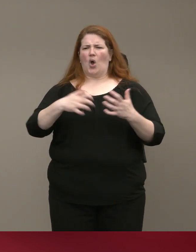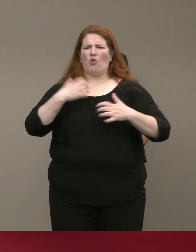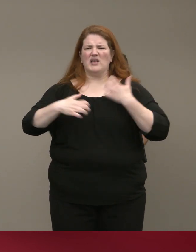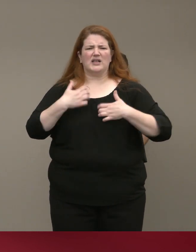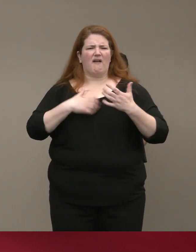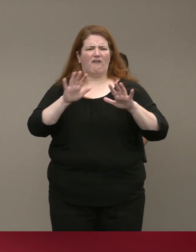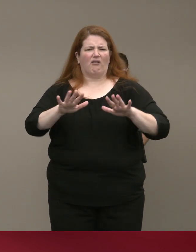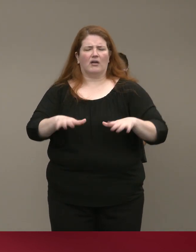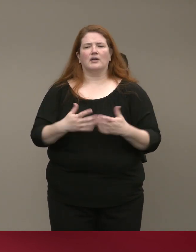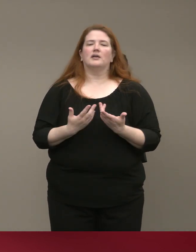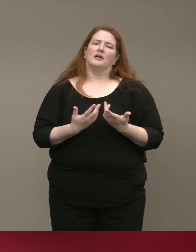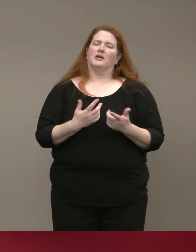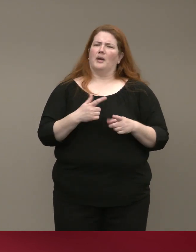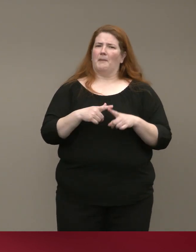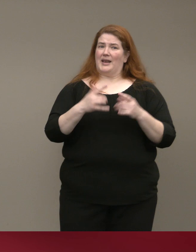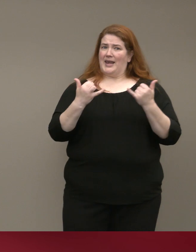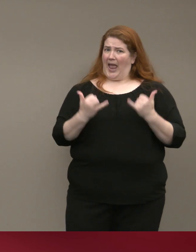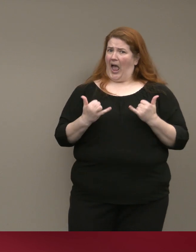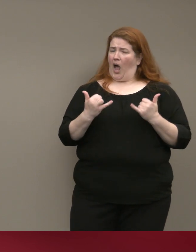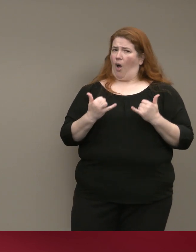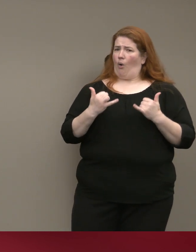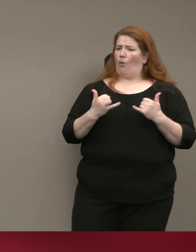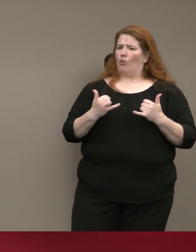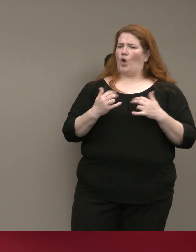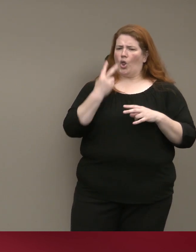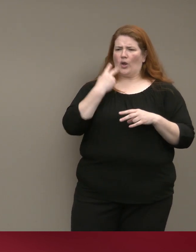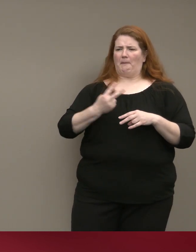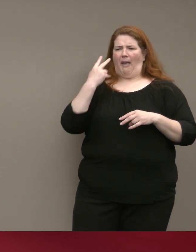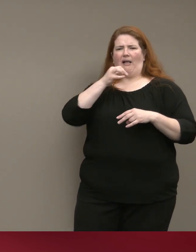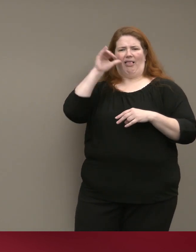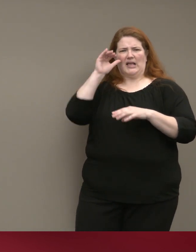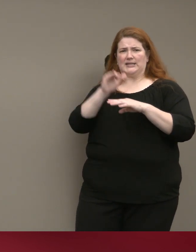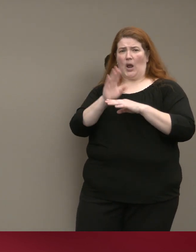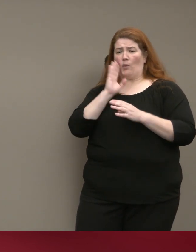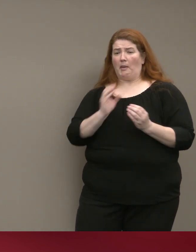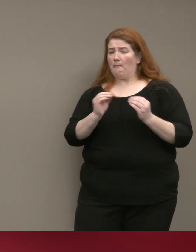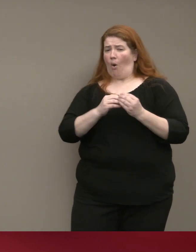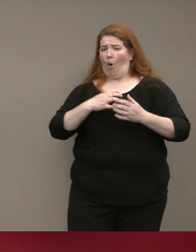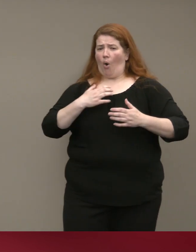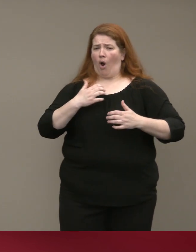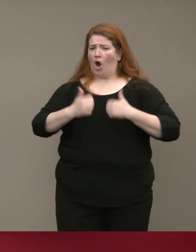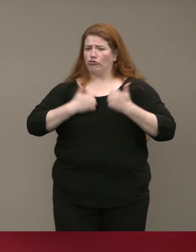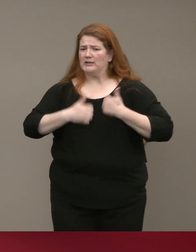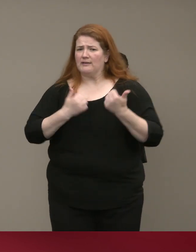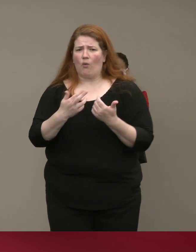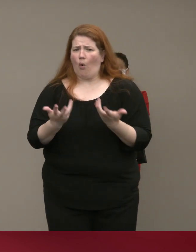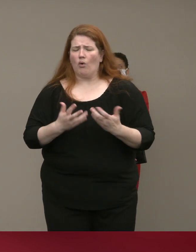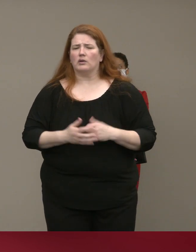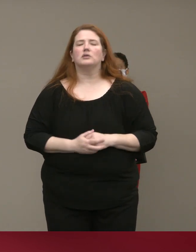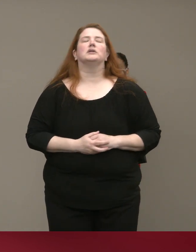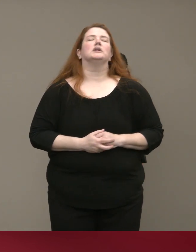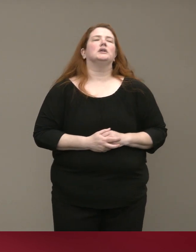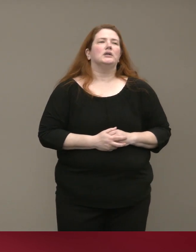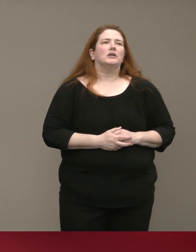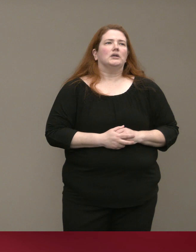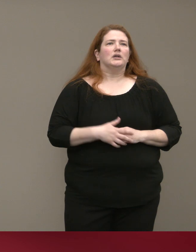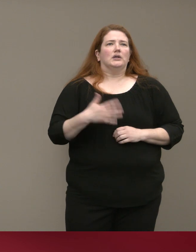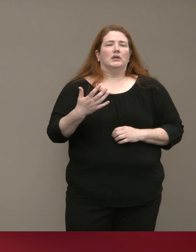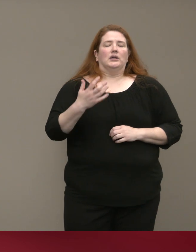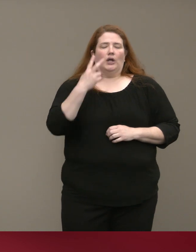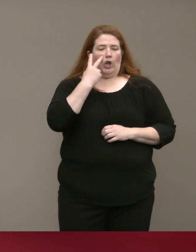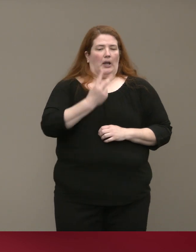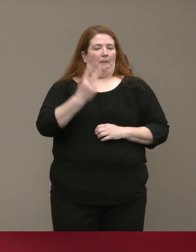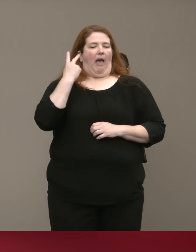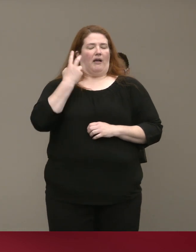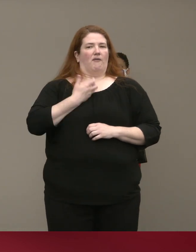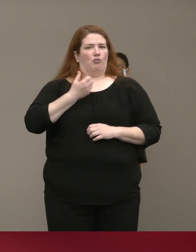night? And looking back on it now, would you do anything differently? Well, I think we will, learning from the protests that we've had in the past, I